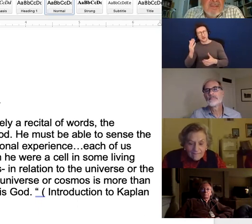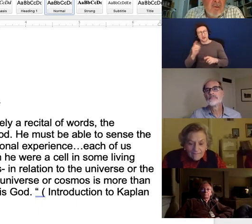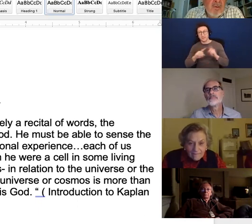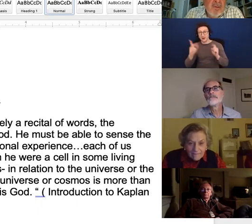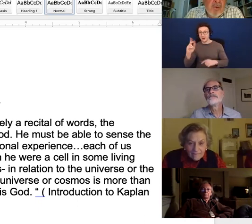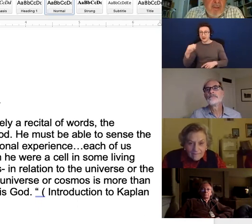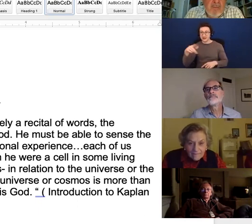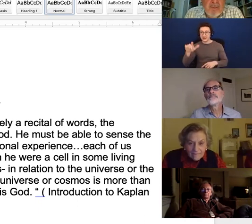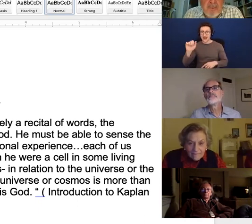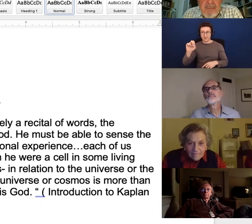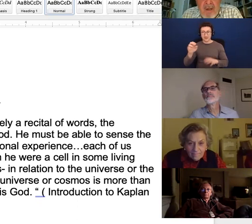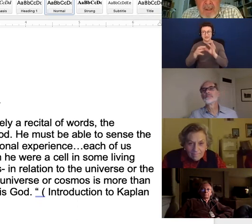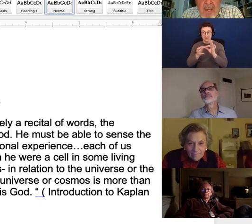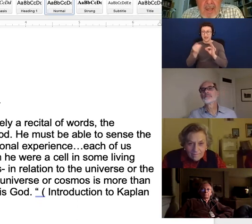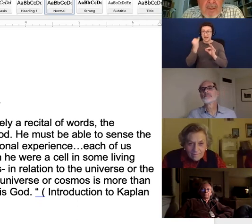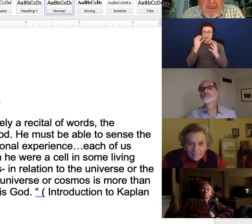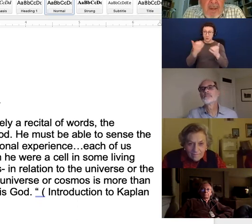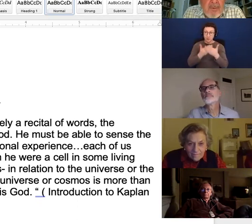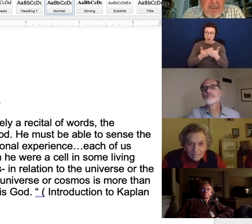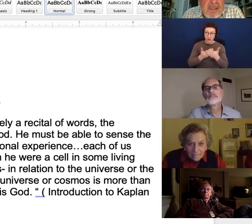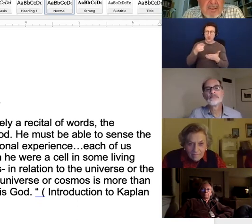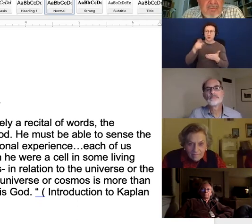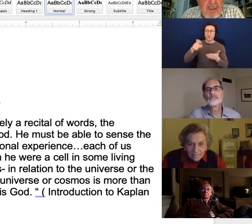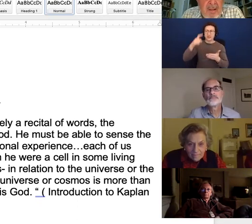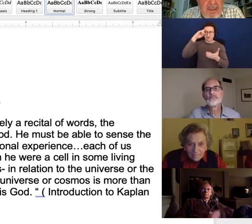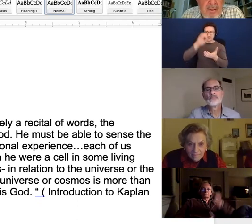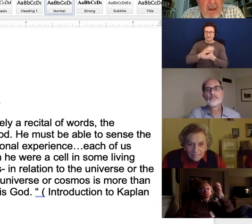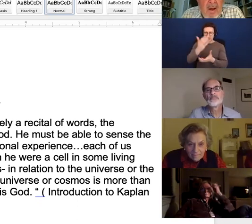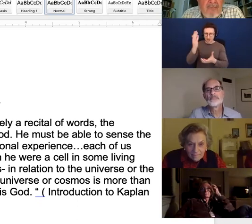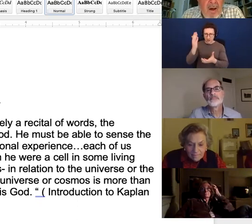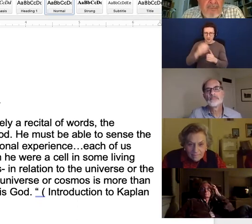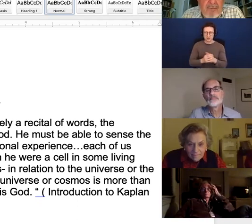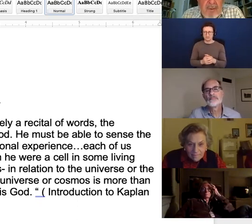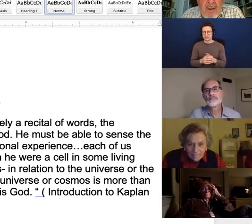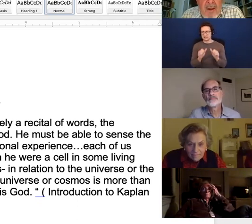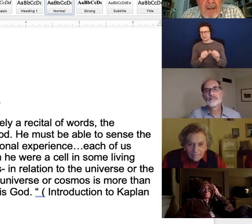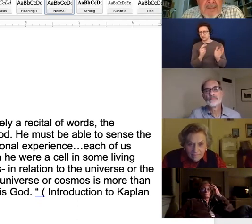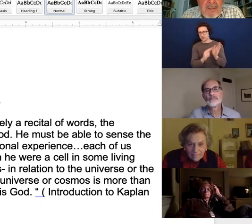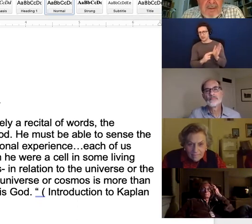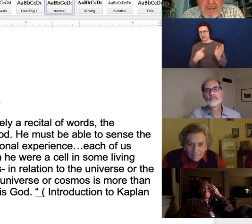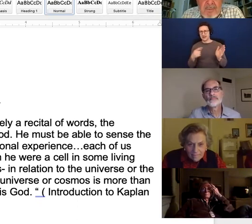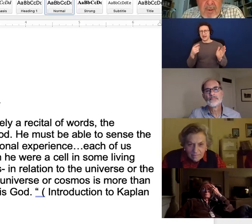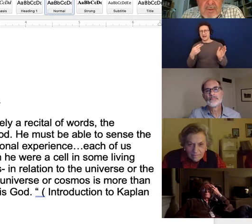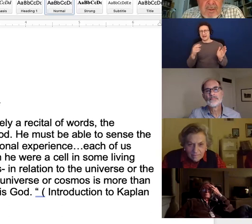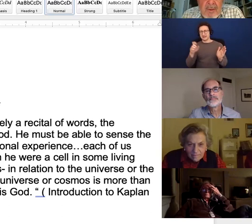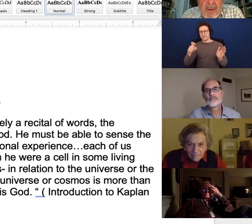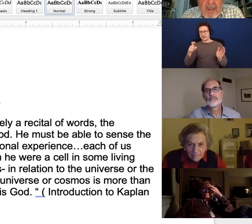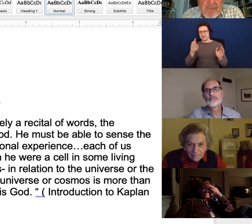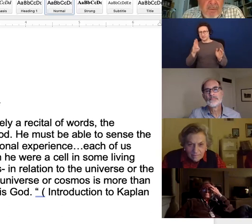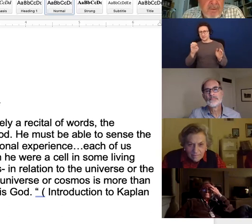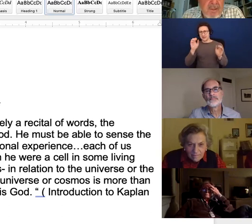Kaplan says that in order to pray, you must believe in God. He must be able to sense the reality of God vividly as an intense